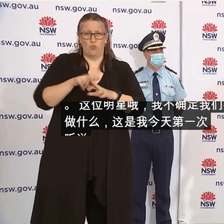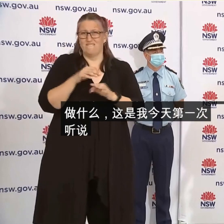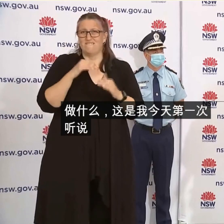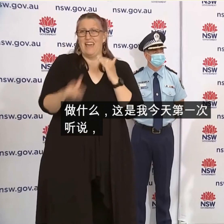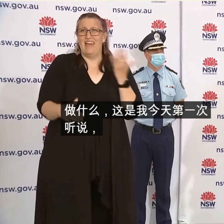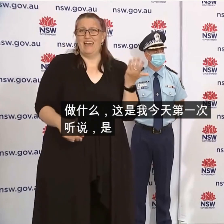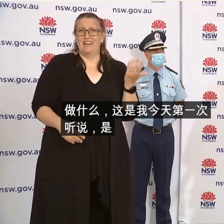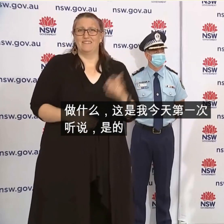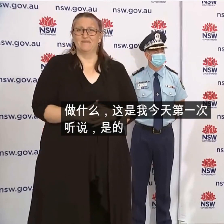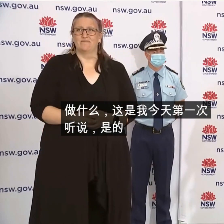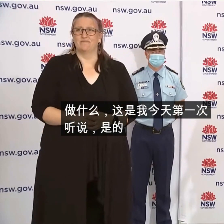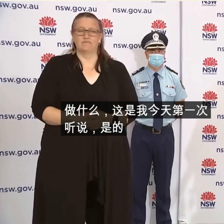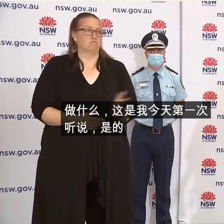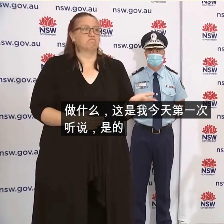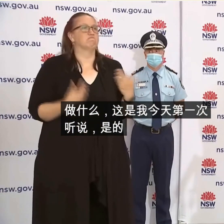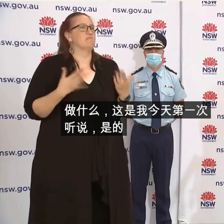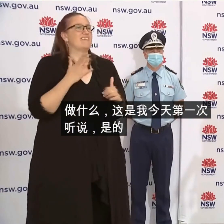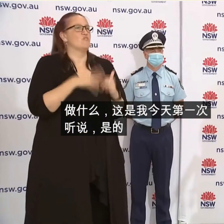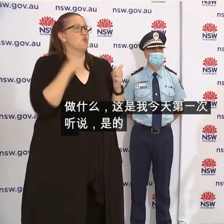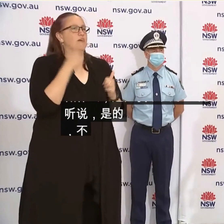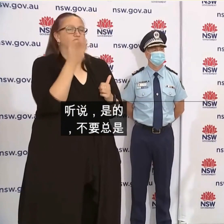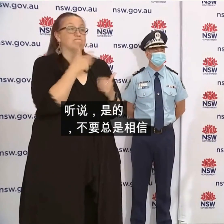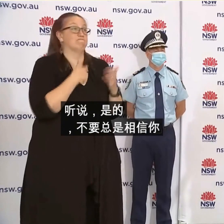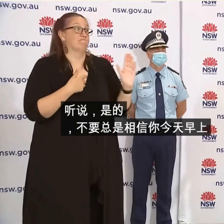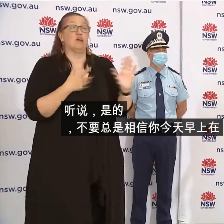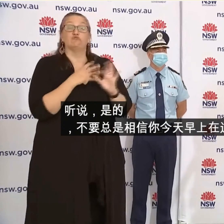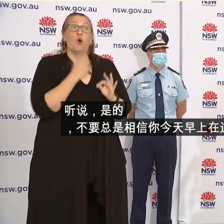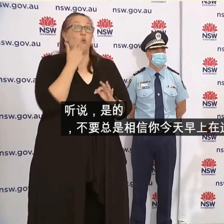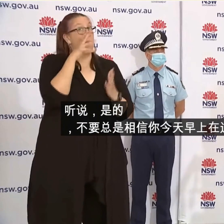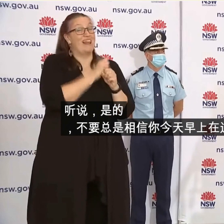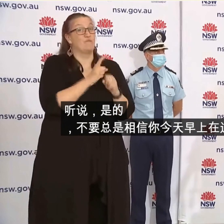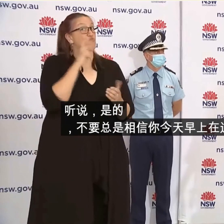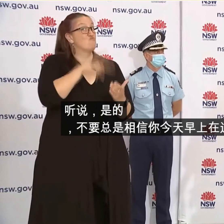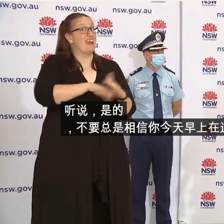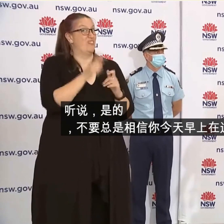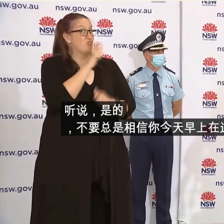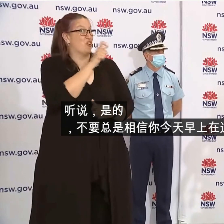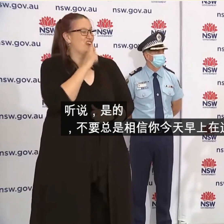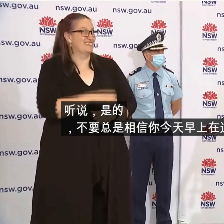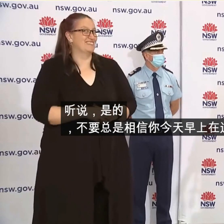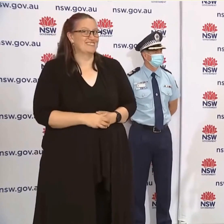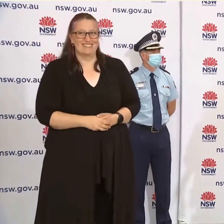That's the first I've heard of it about today. Yeah. Don't always believe what you read. Yeah.